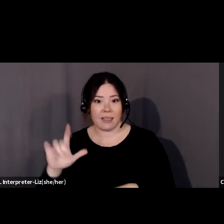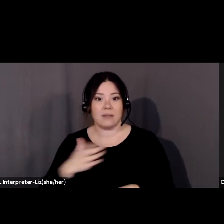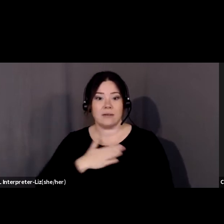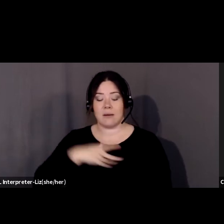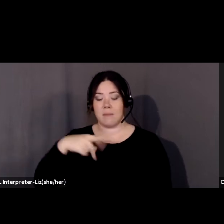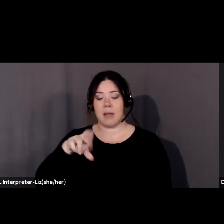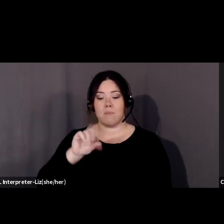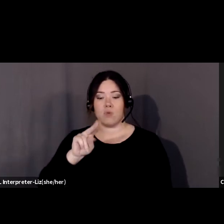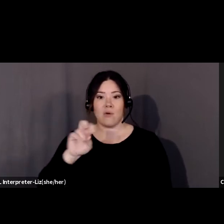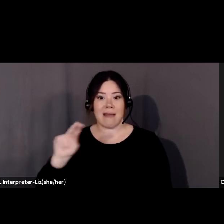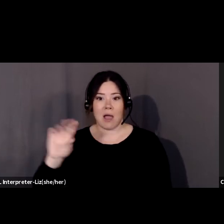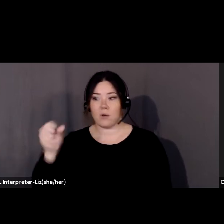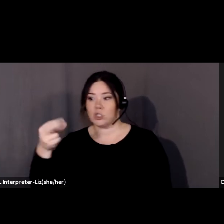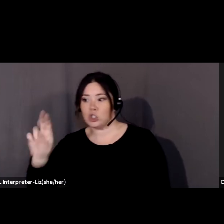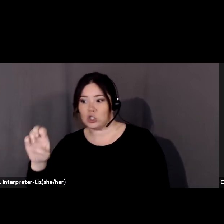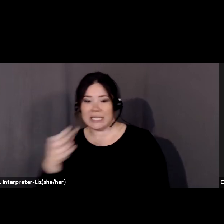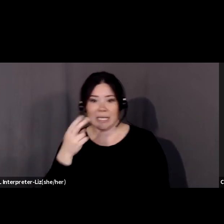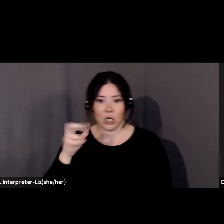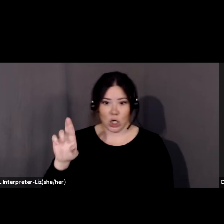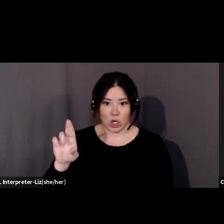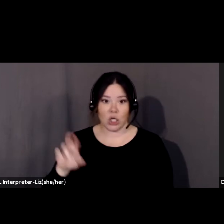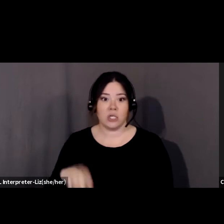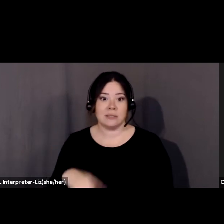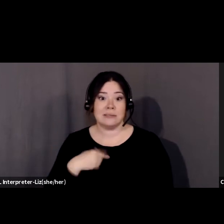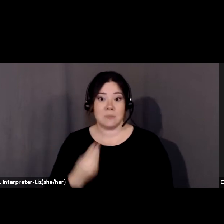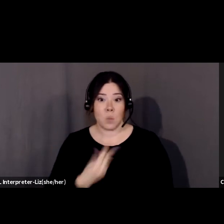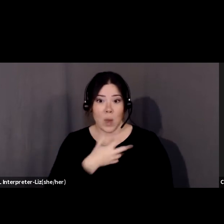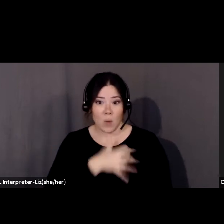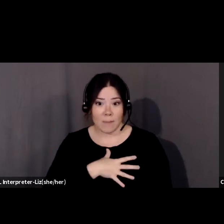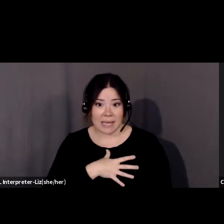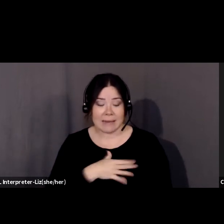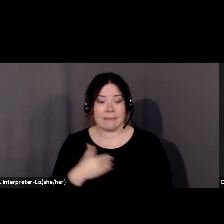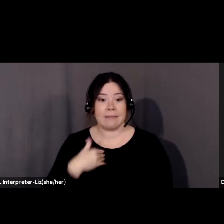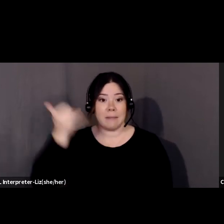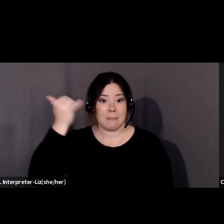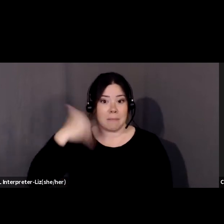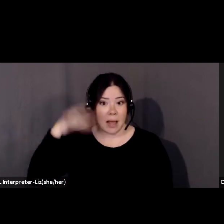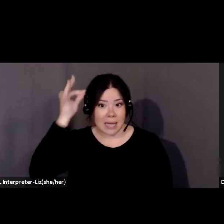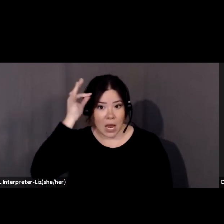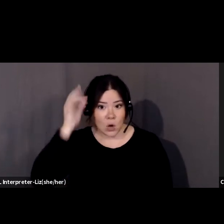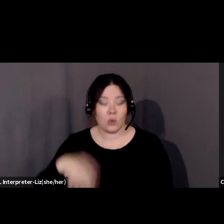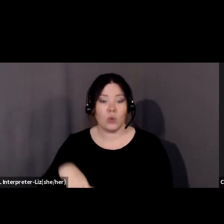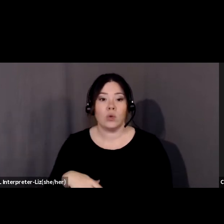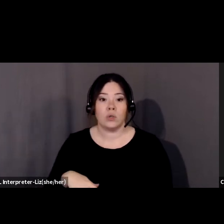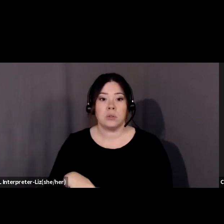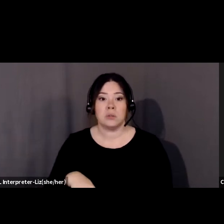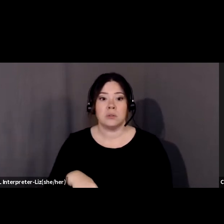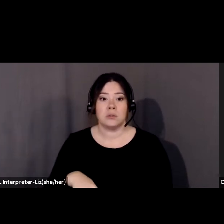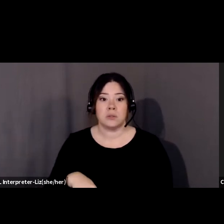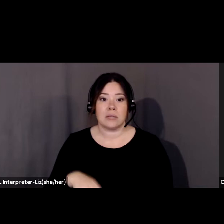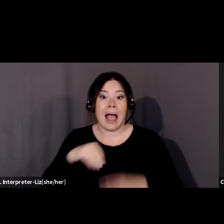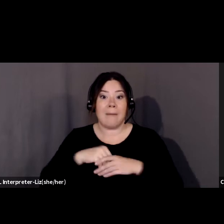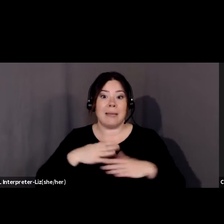and hers. I am a white woman. I have blonde hair. I'm in my basement